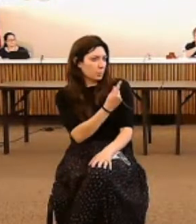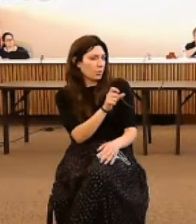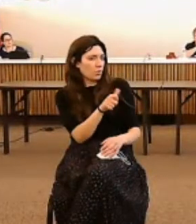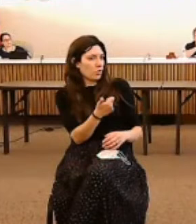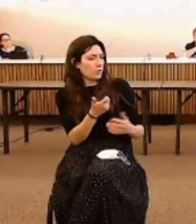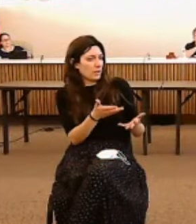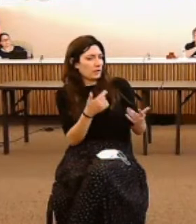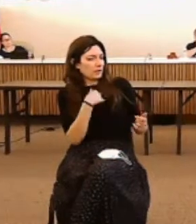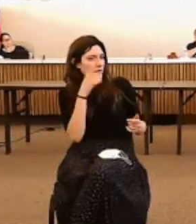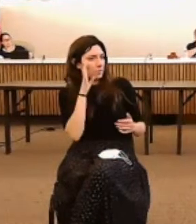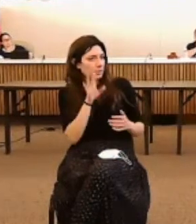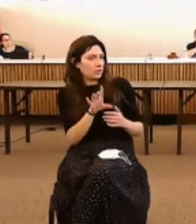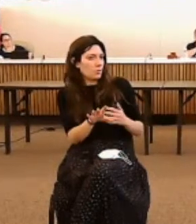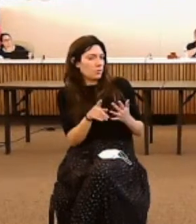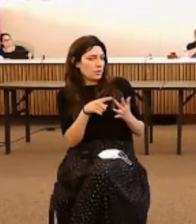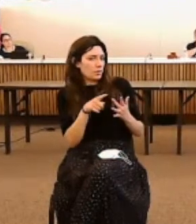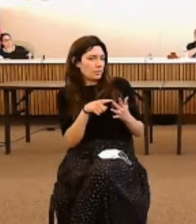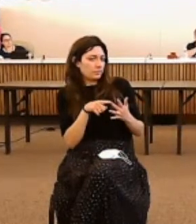will note,